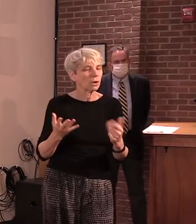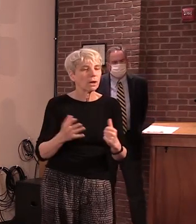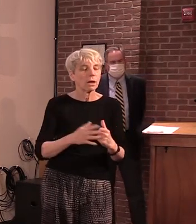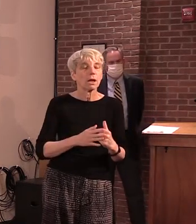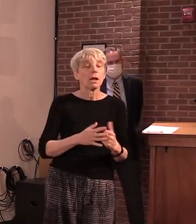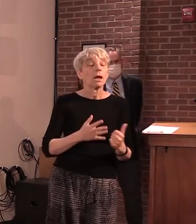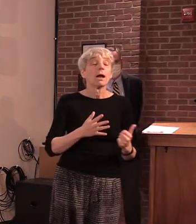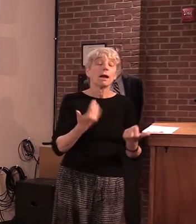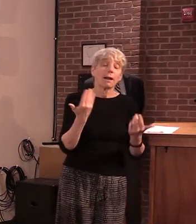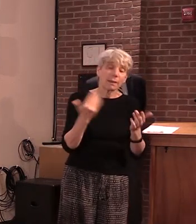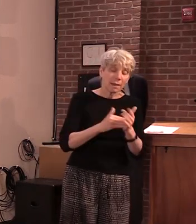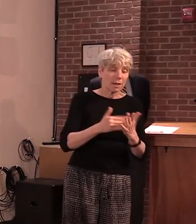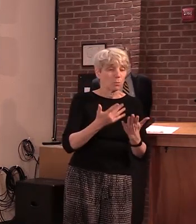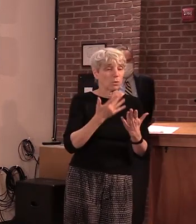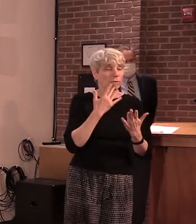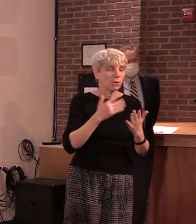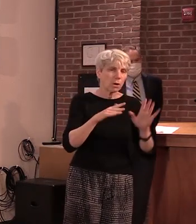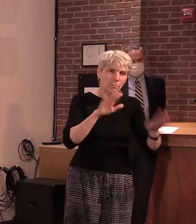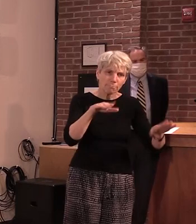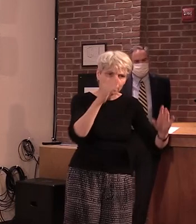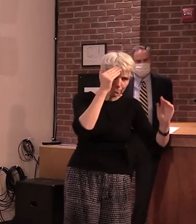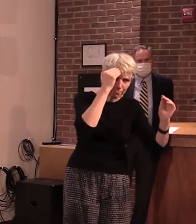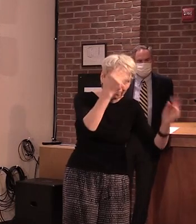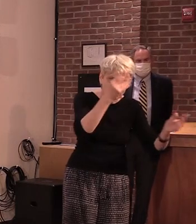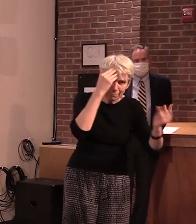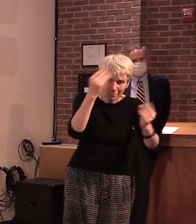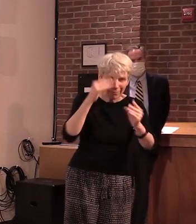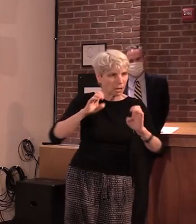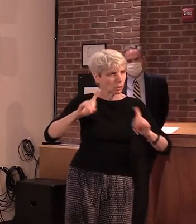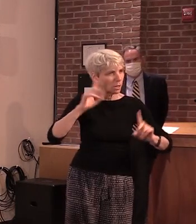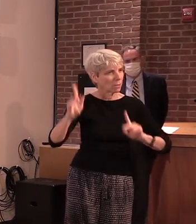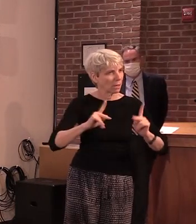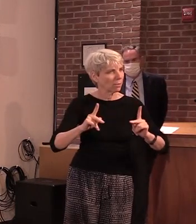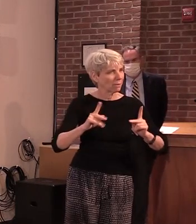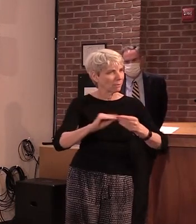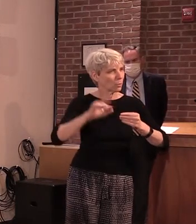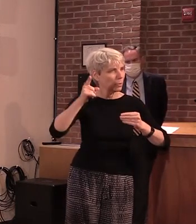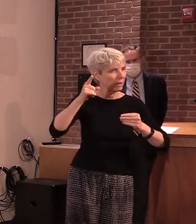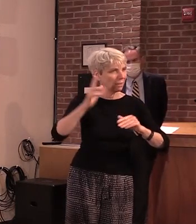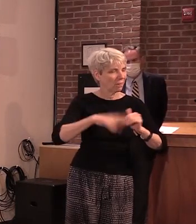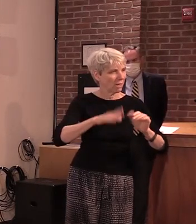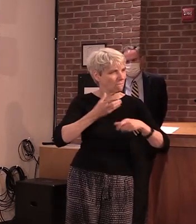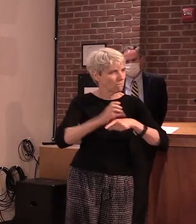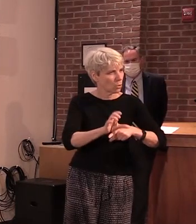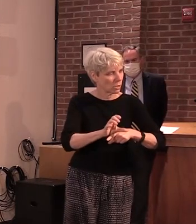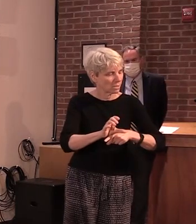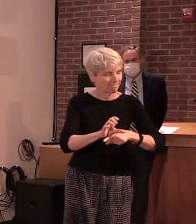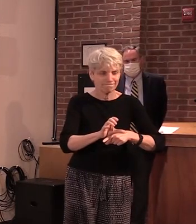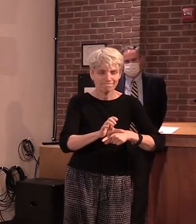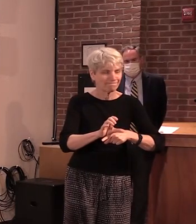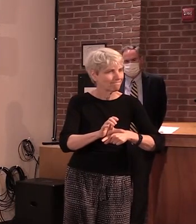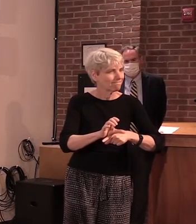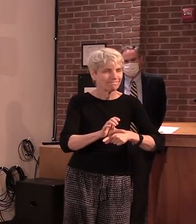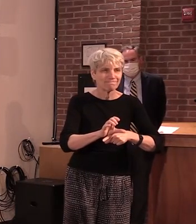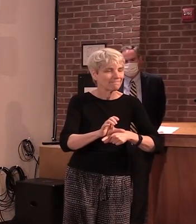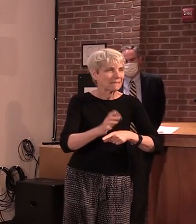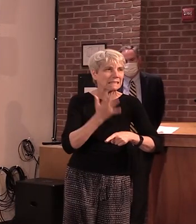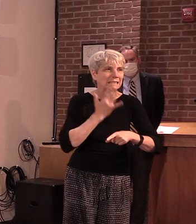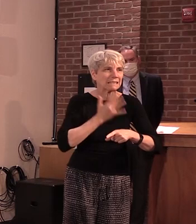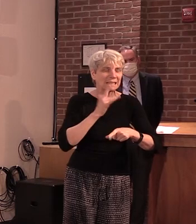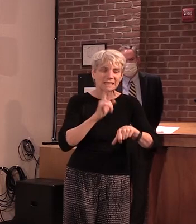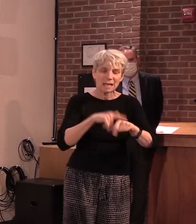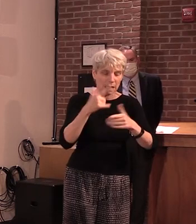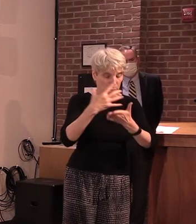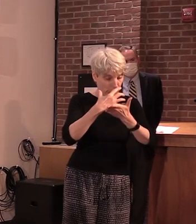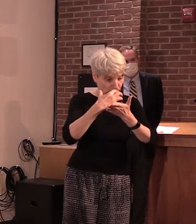my preference. But in this case, I just thought that time didn't allow for that and that we needed